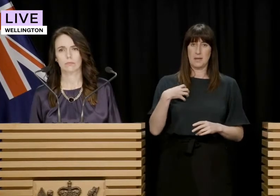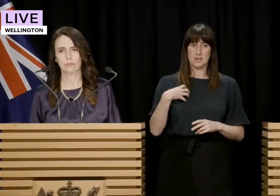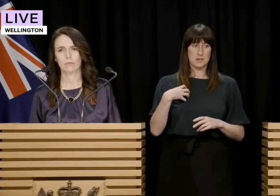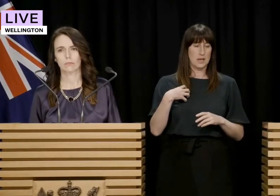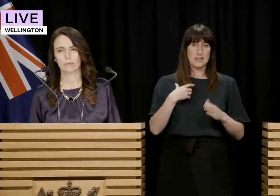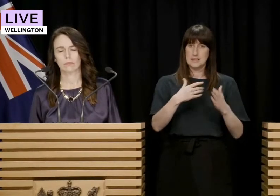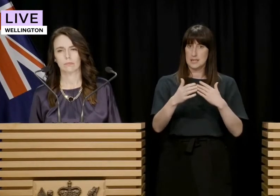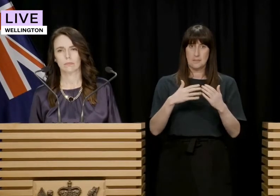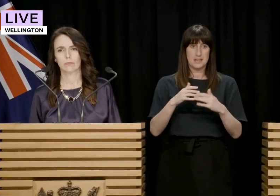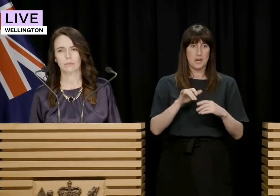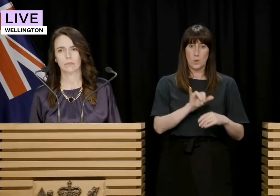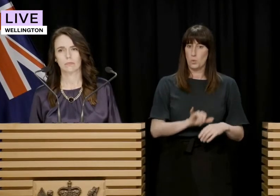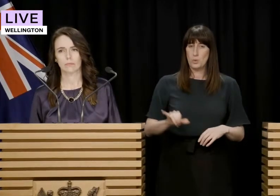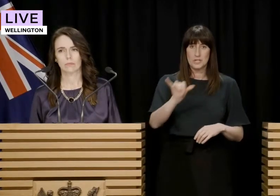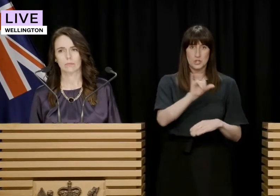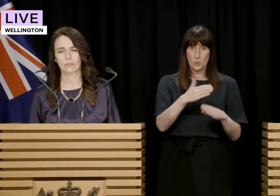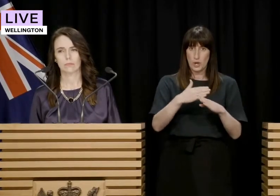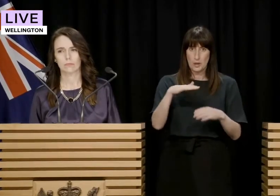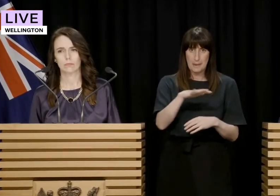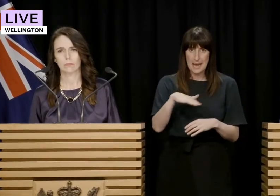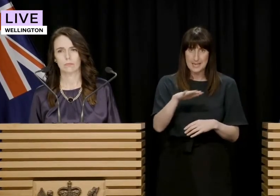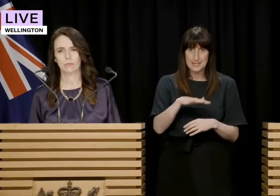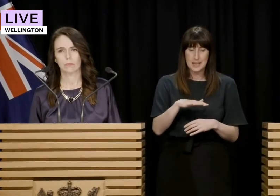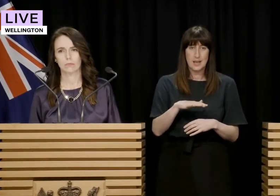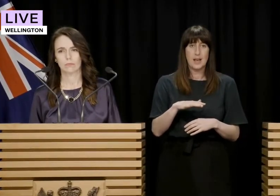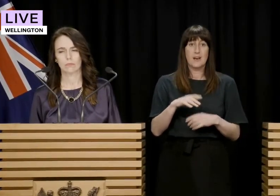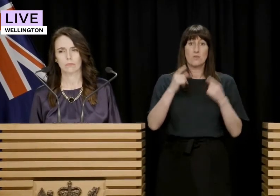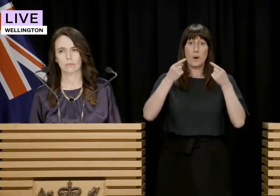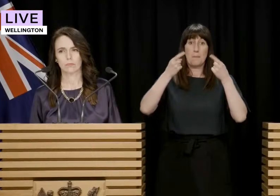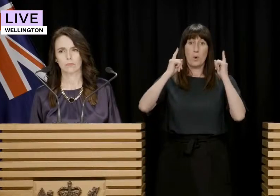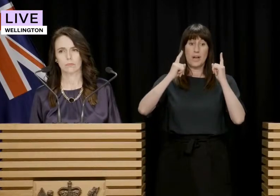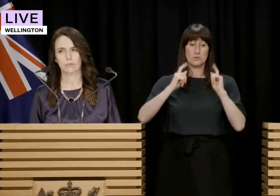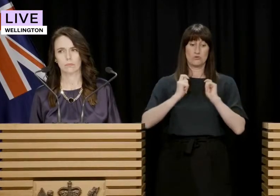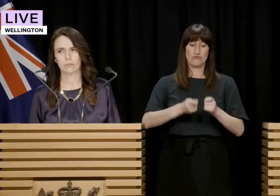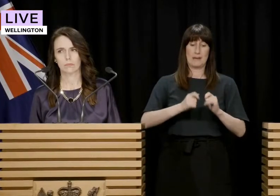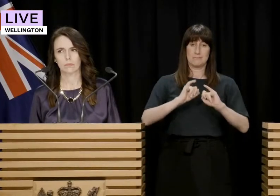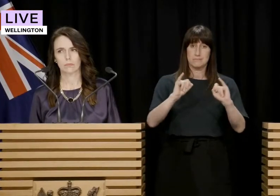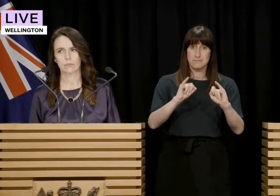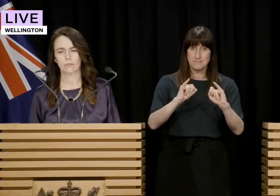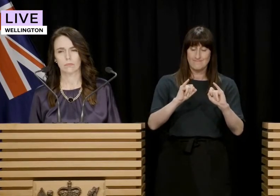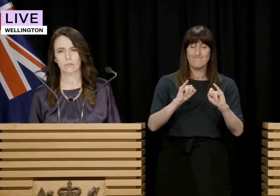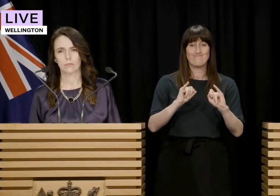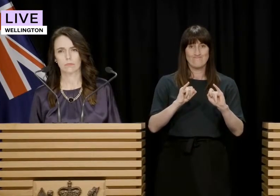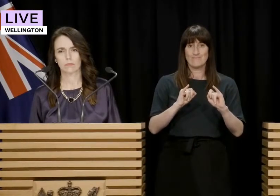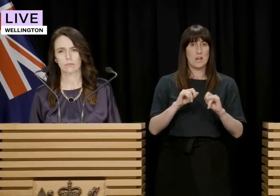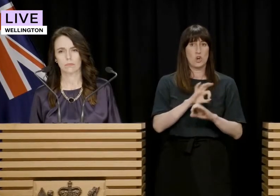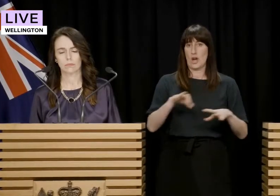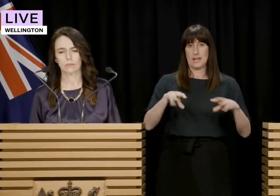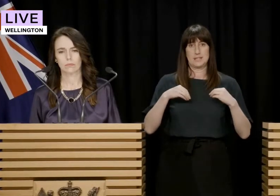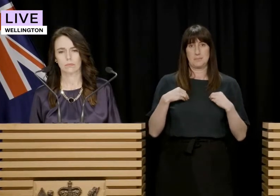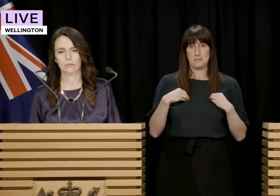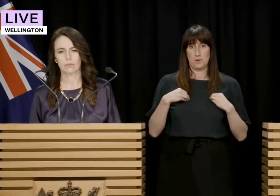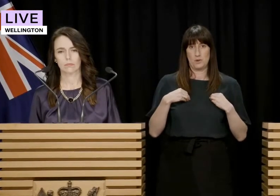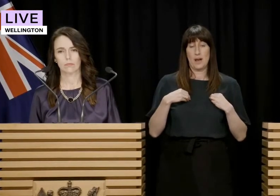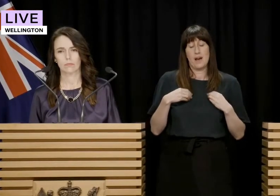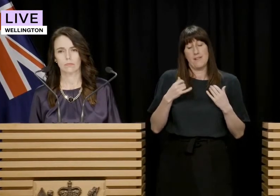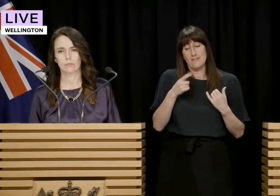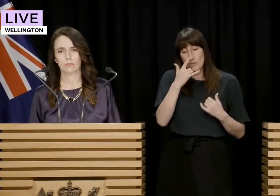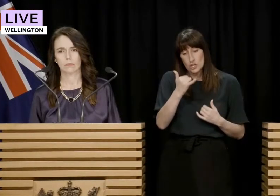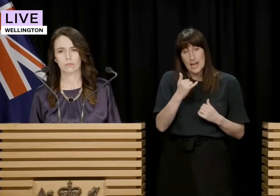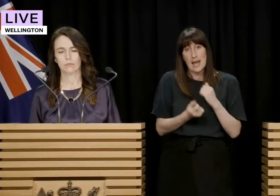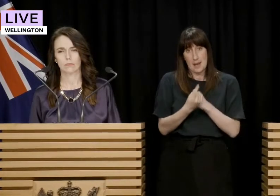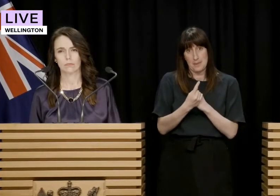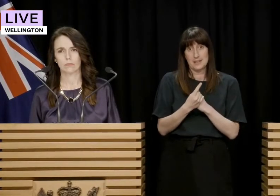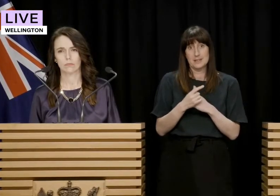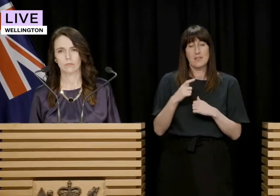unacceptable for any migrant to be exploited. Sadly, we have had that in the past. That's why our government's invested $50 million to